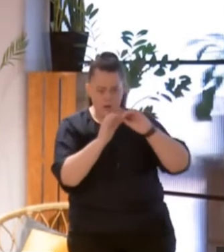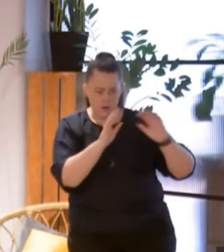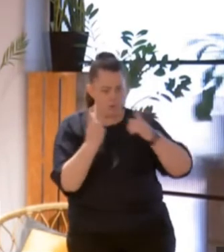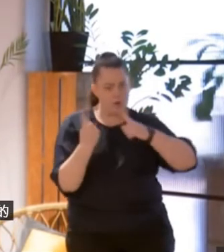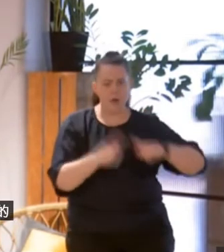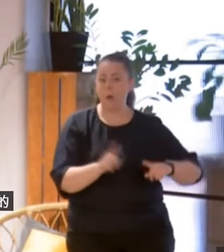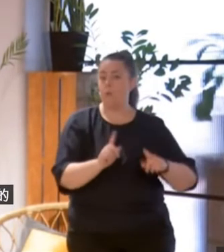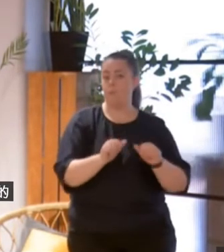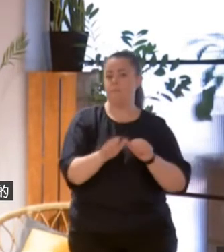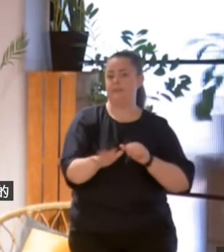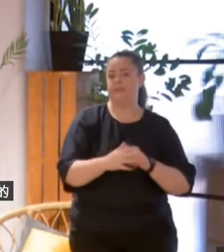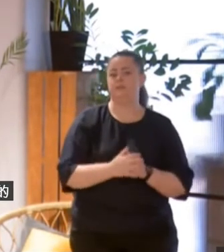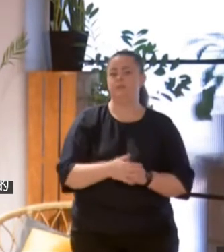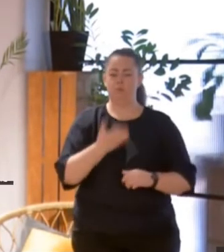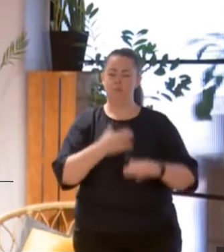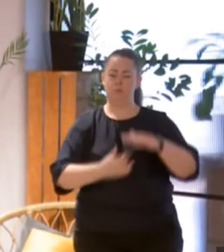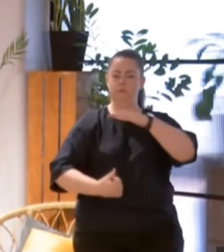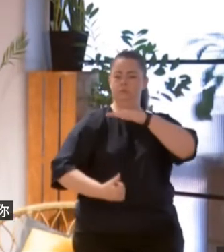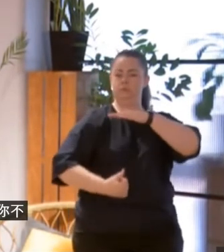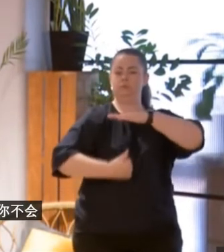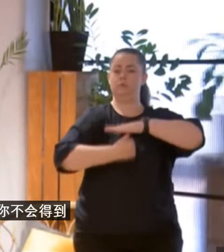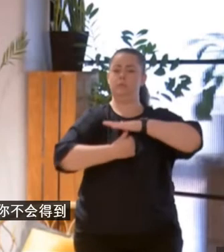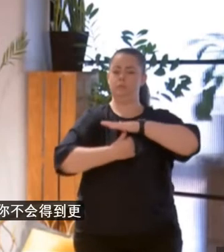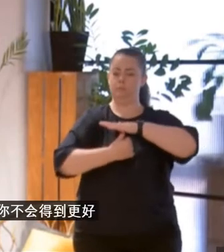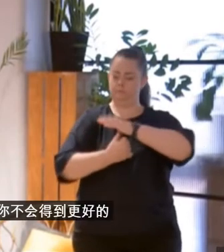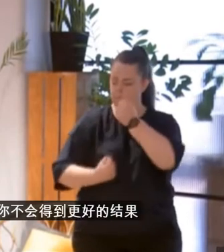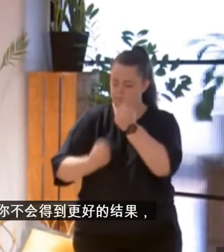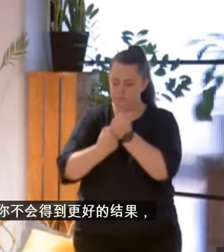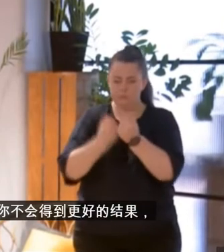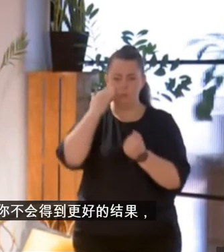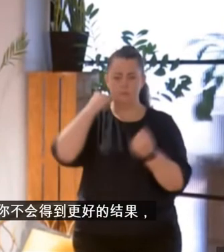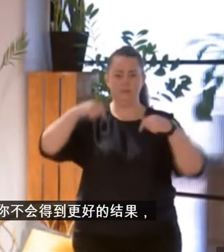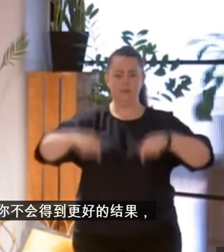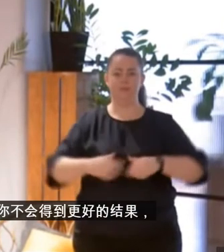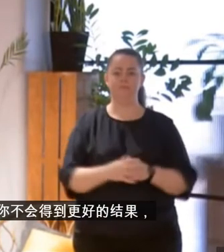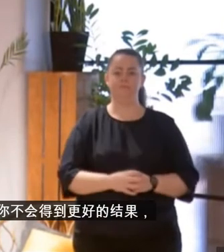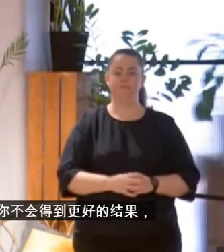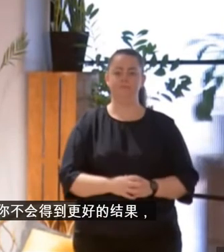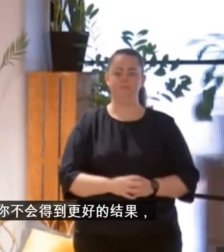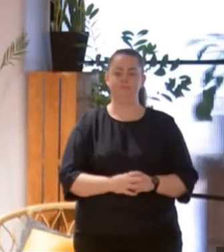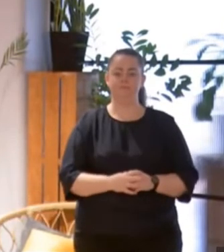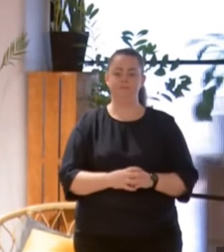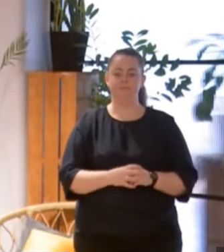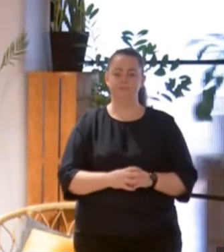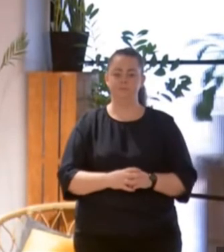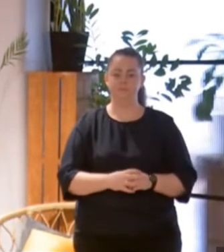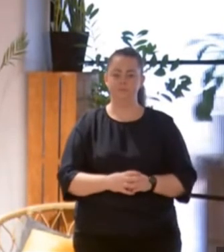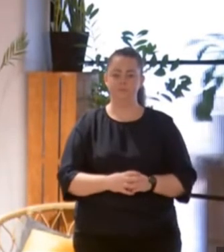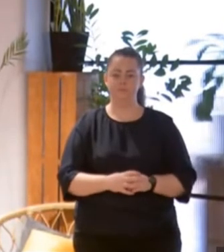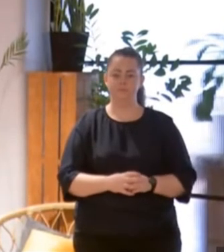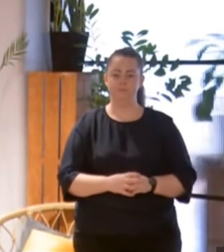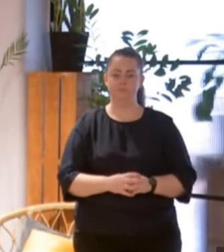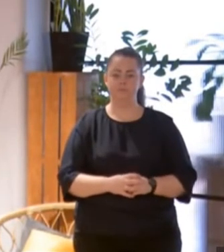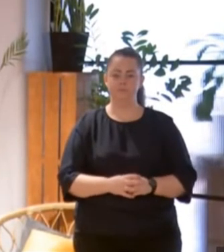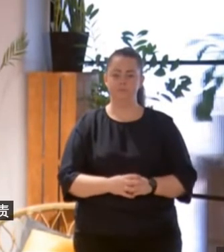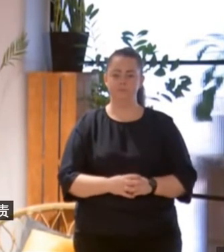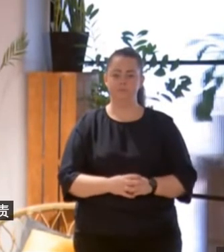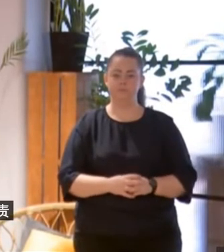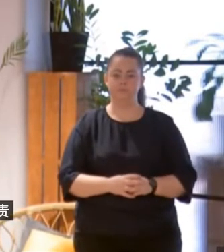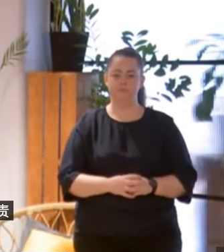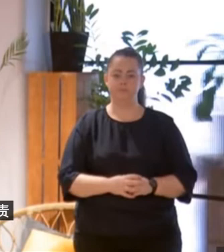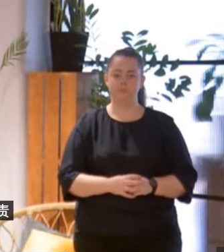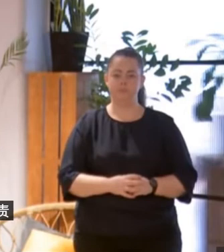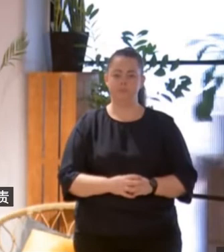have different layers of government having responsibility across the whole area, because no one ends up